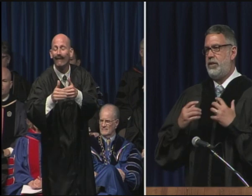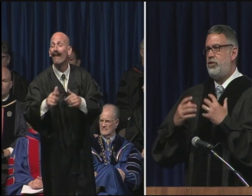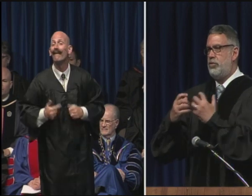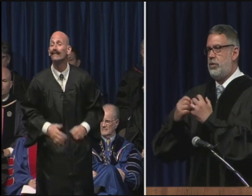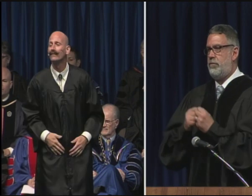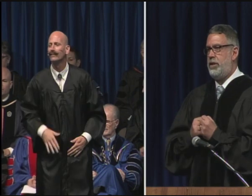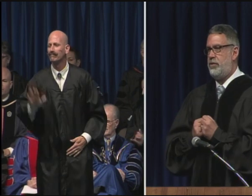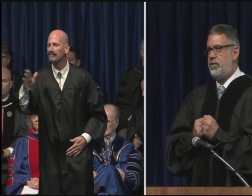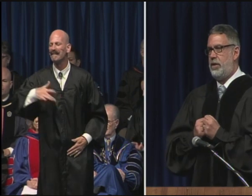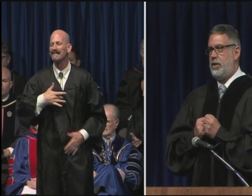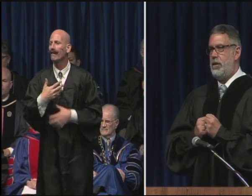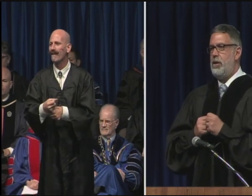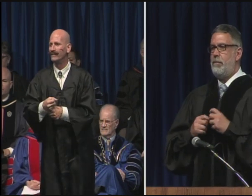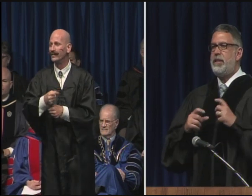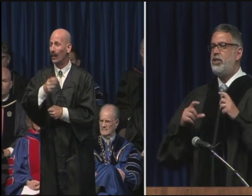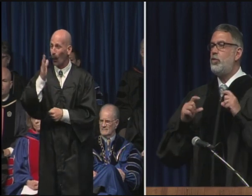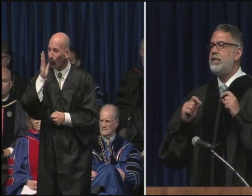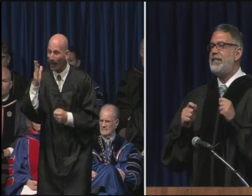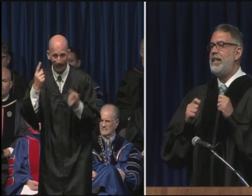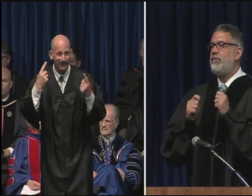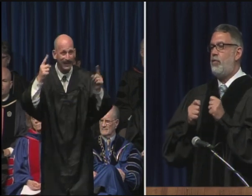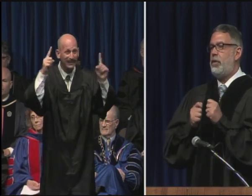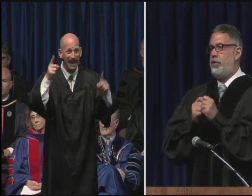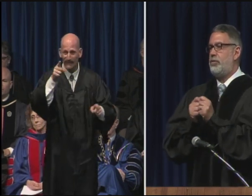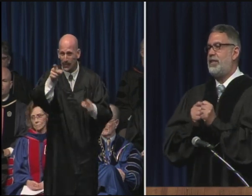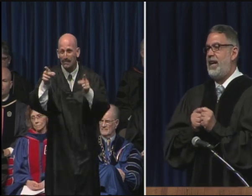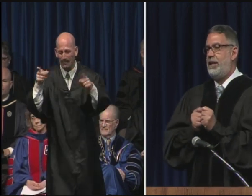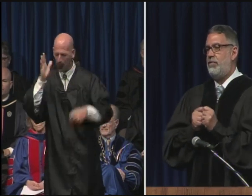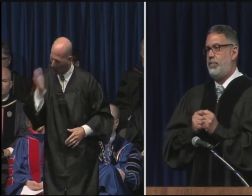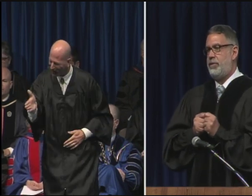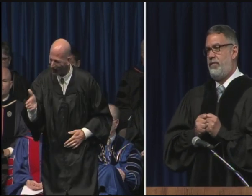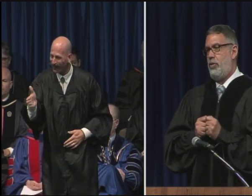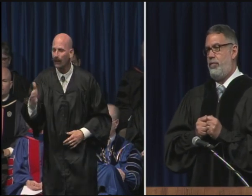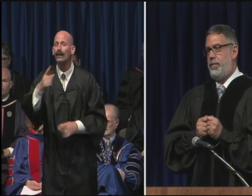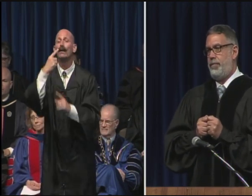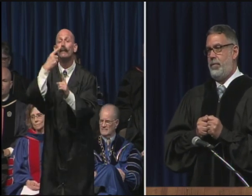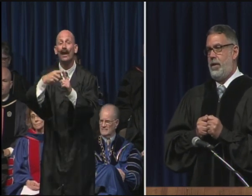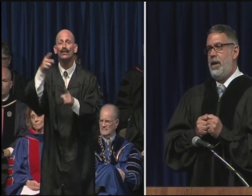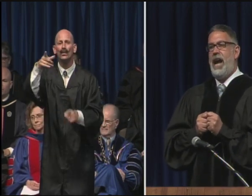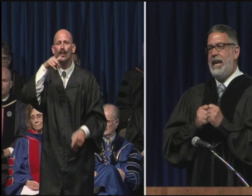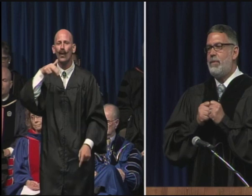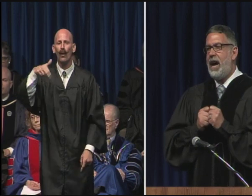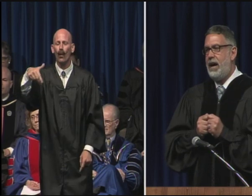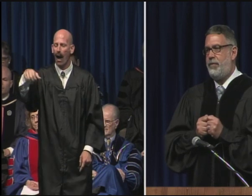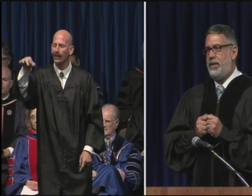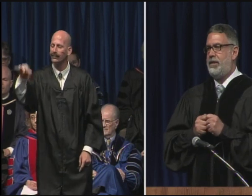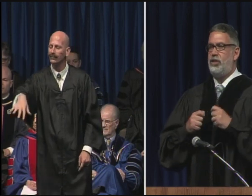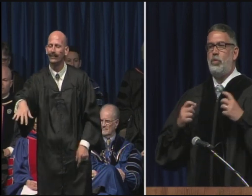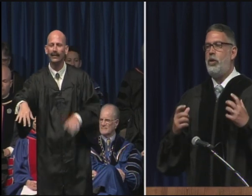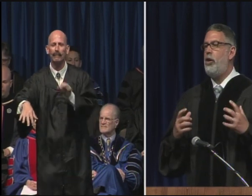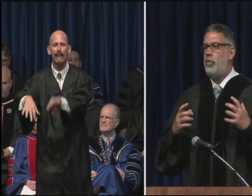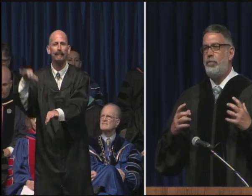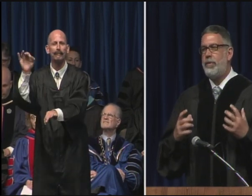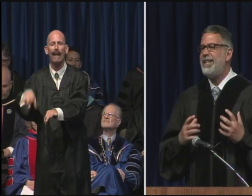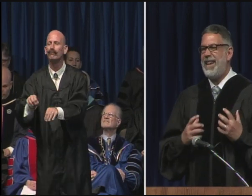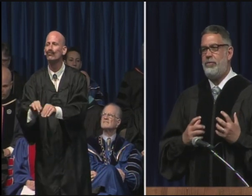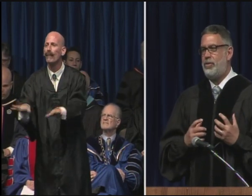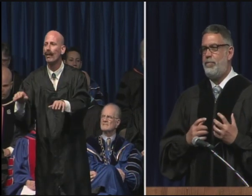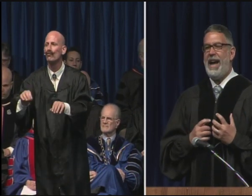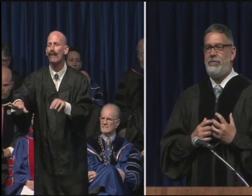your careers, but that you will send forth those tiny ripples of hope. I am confident that you will break down those barriers